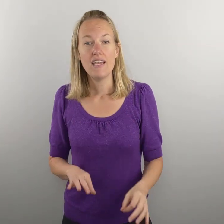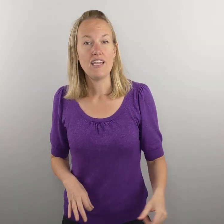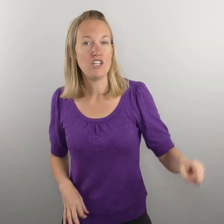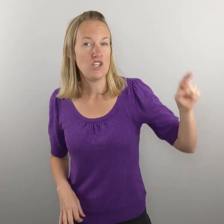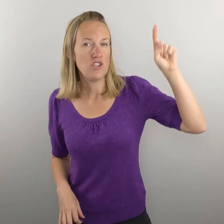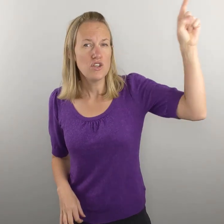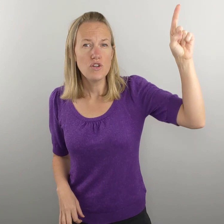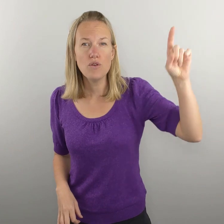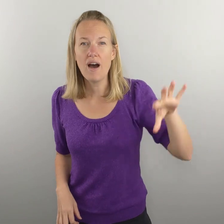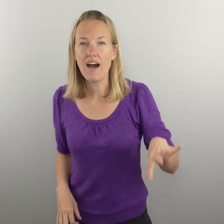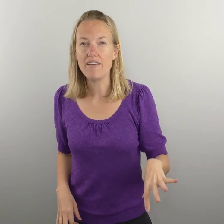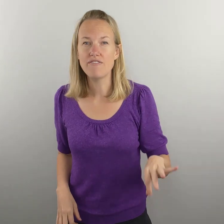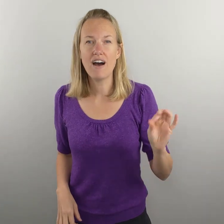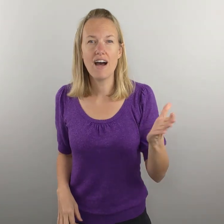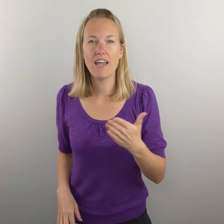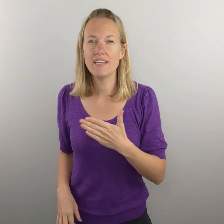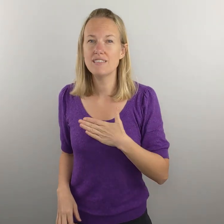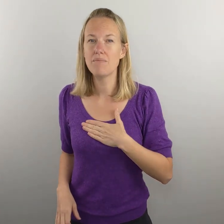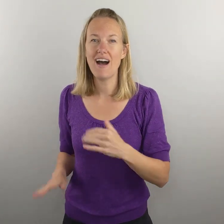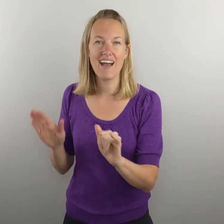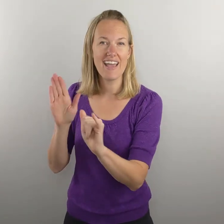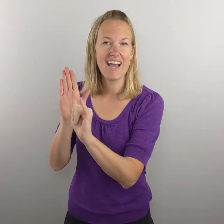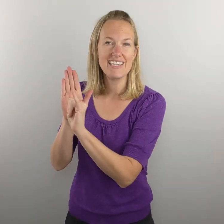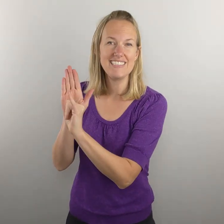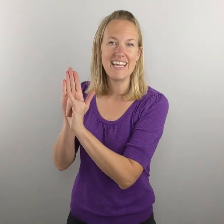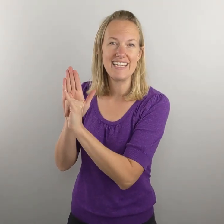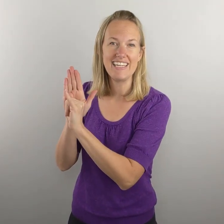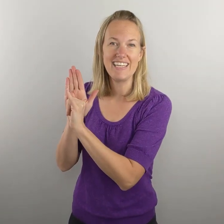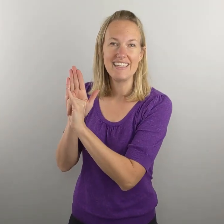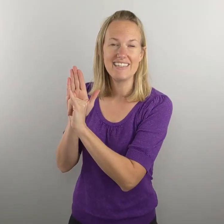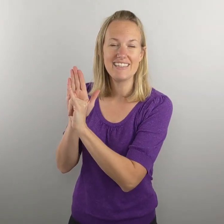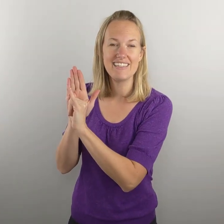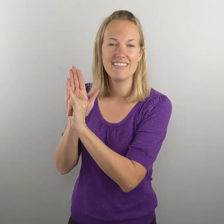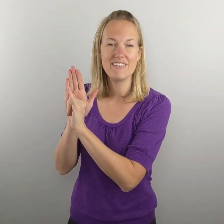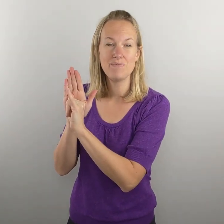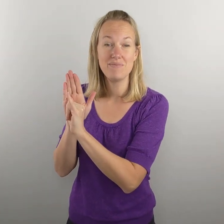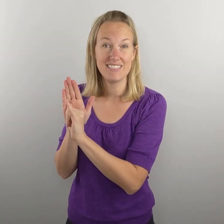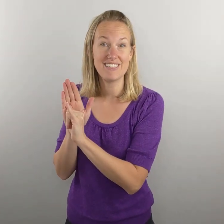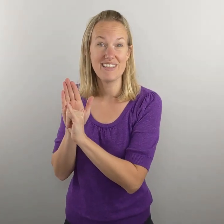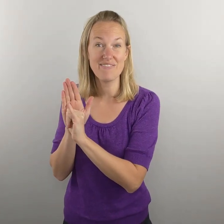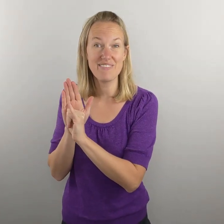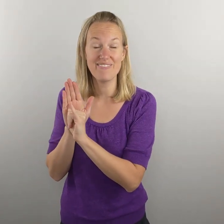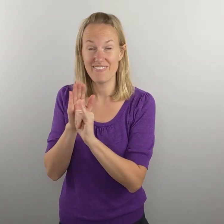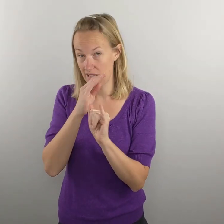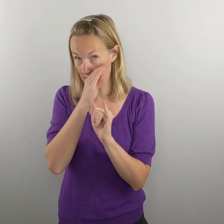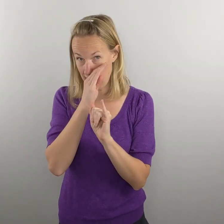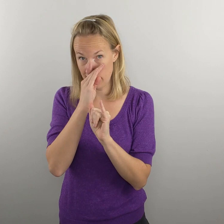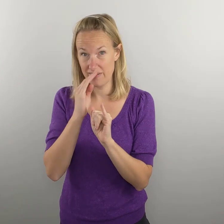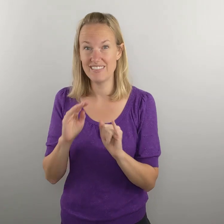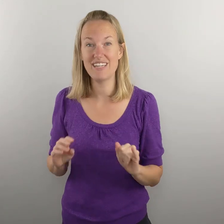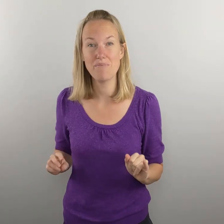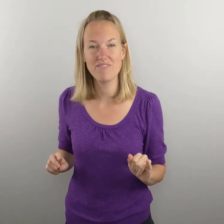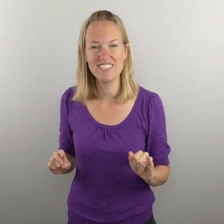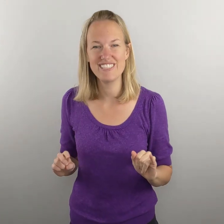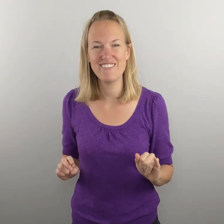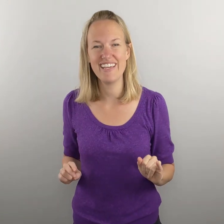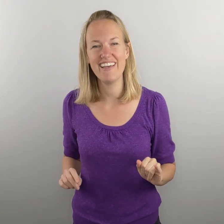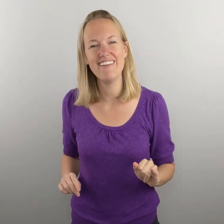In you, I find my identity. Let's try that from the top of verse 2 again,